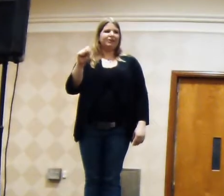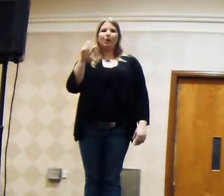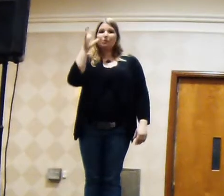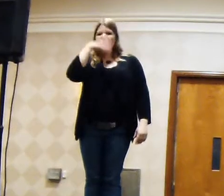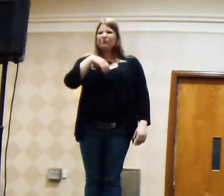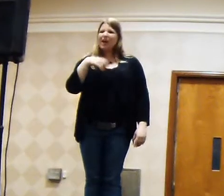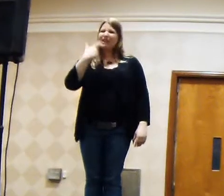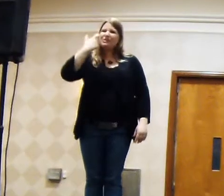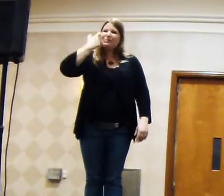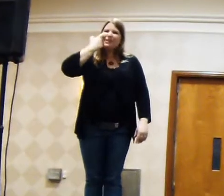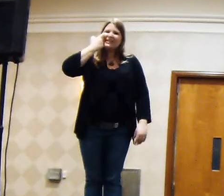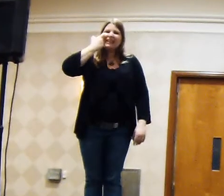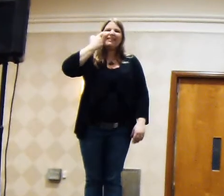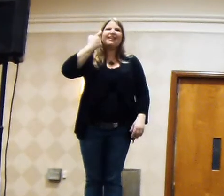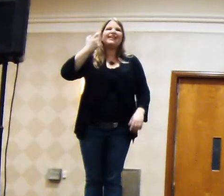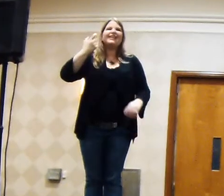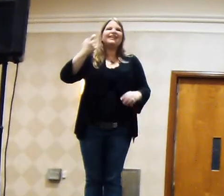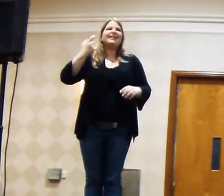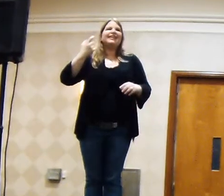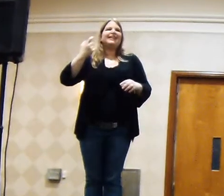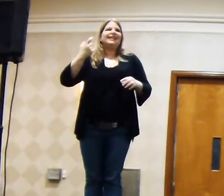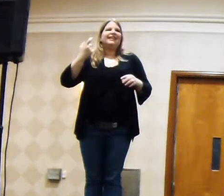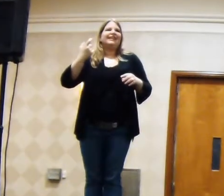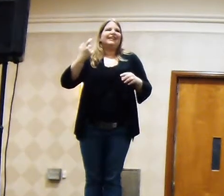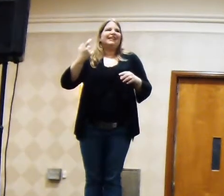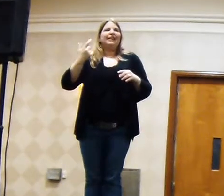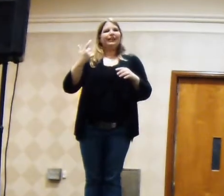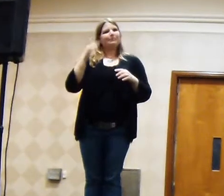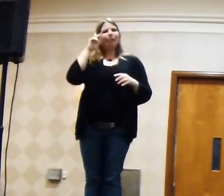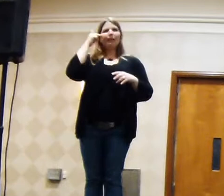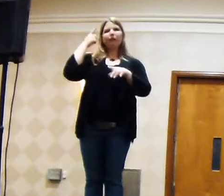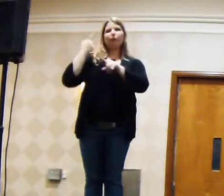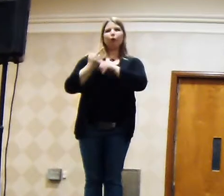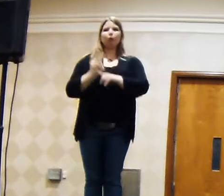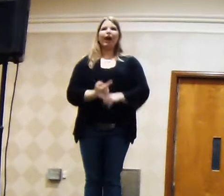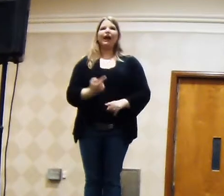of a political correctness about being